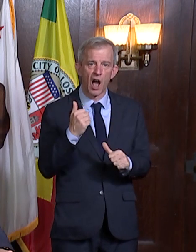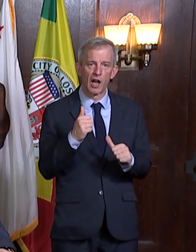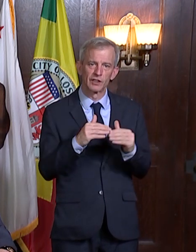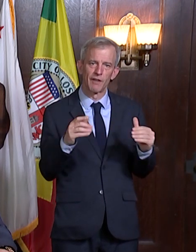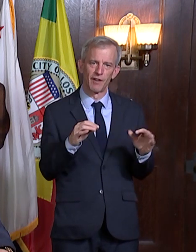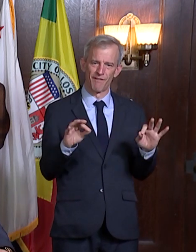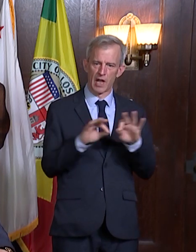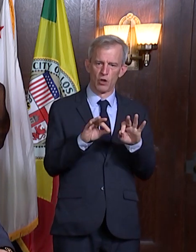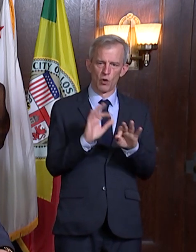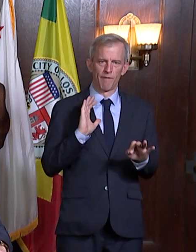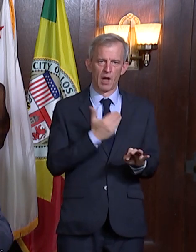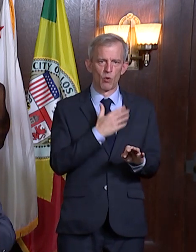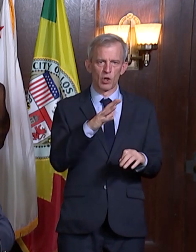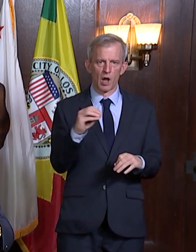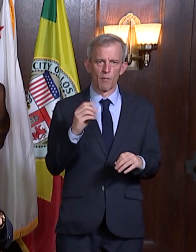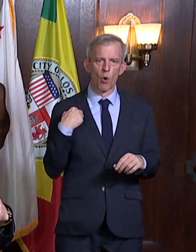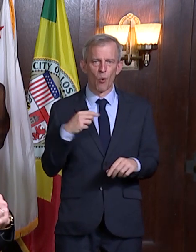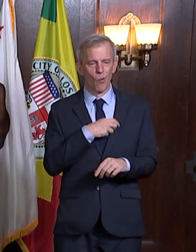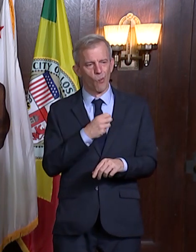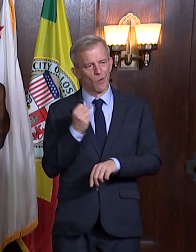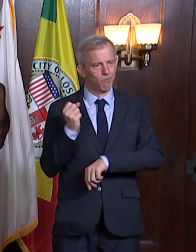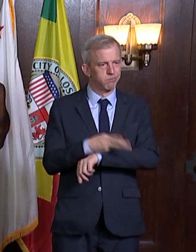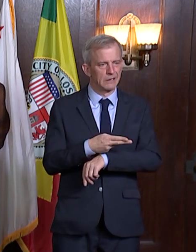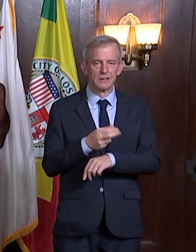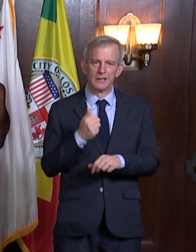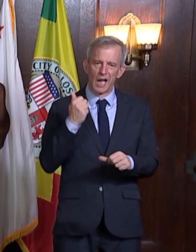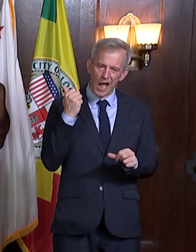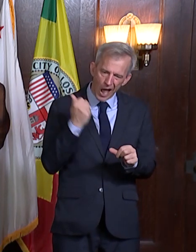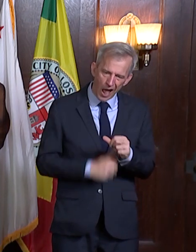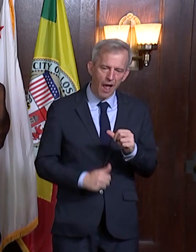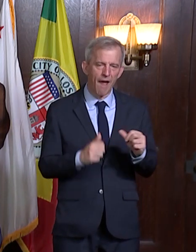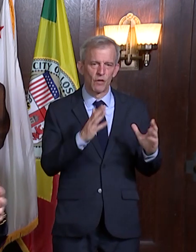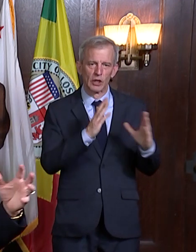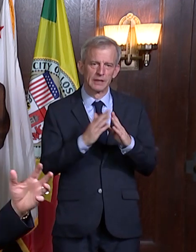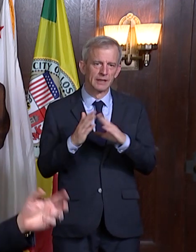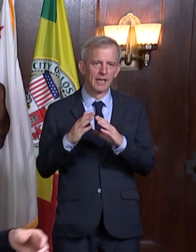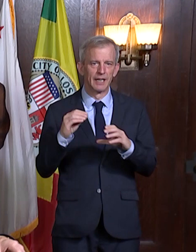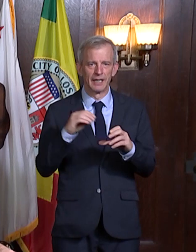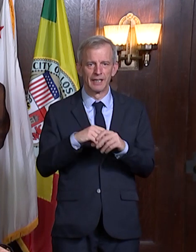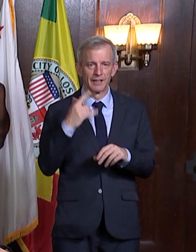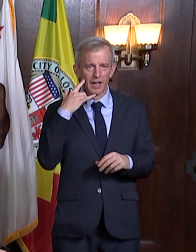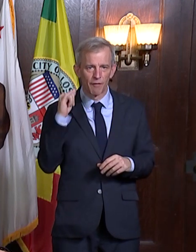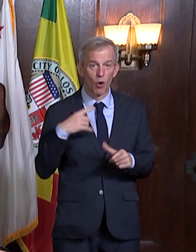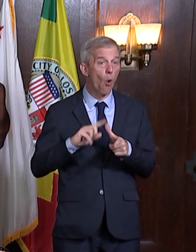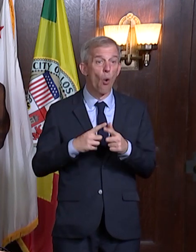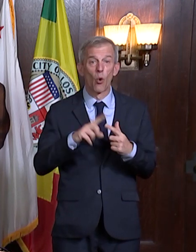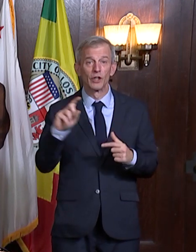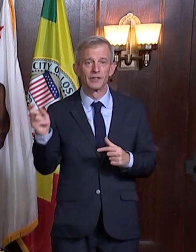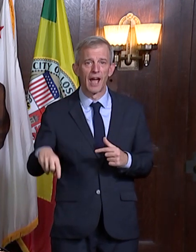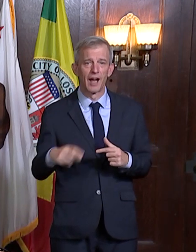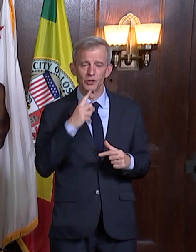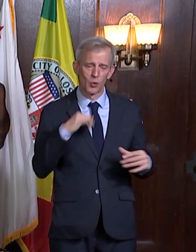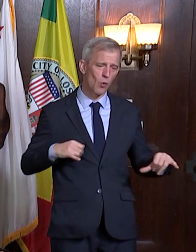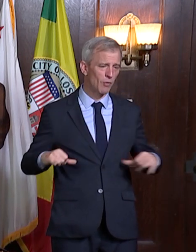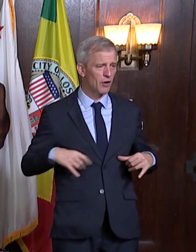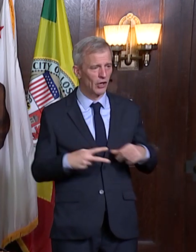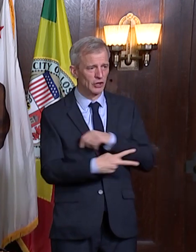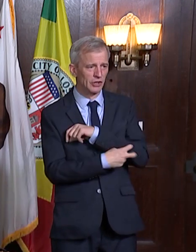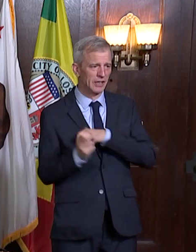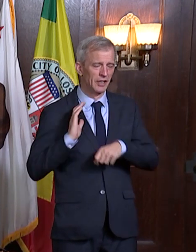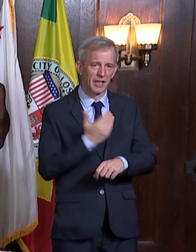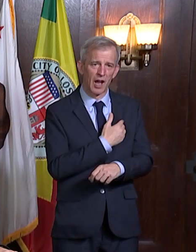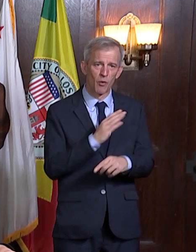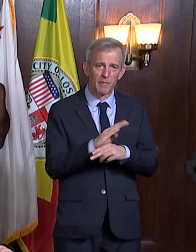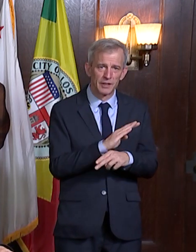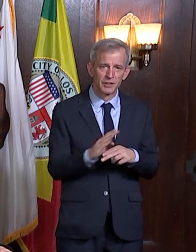companies. We're beating every city in California, all the cities in Texas that always brag about stealing our business, New York, Chicago. LA